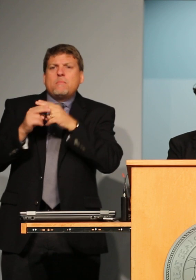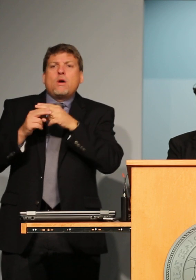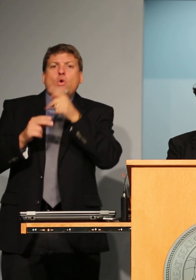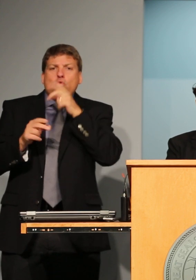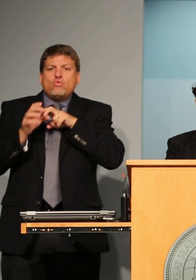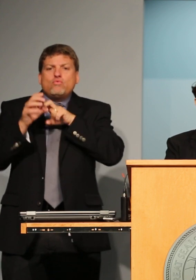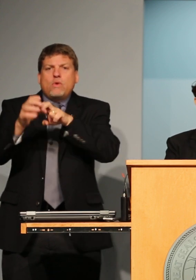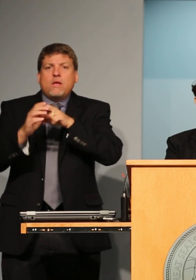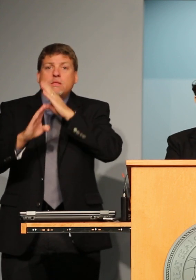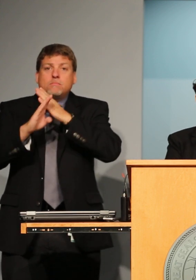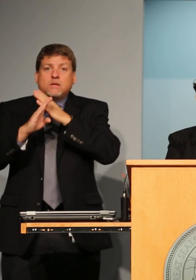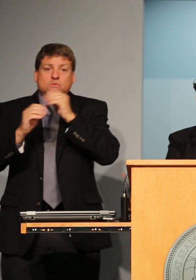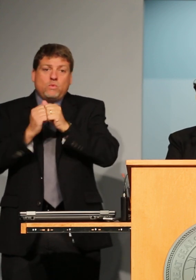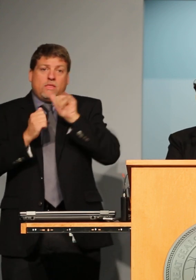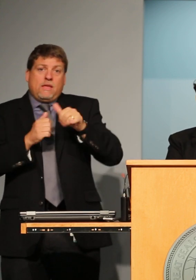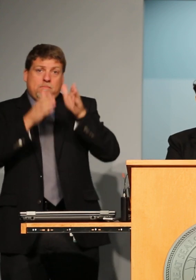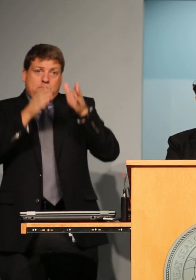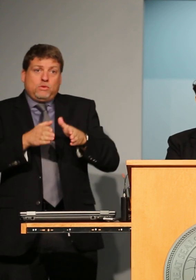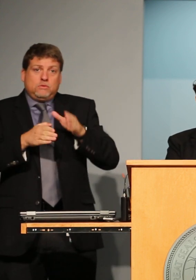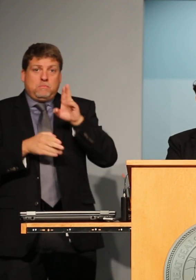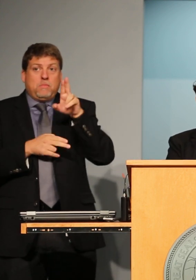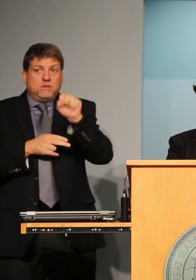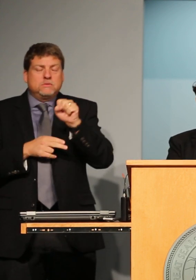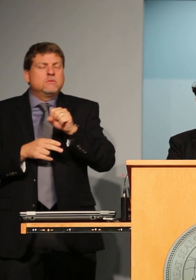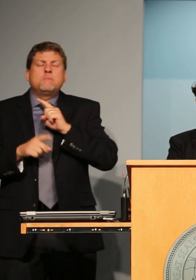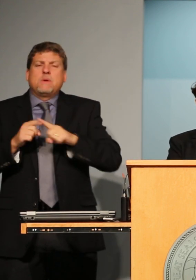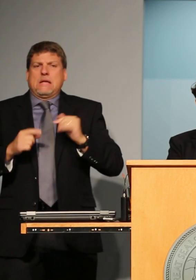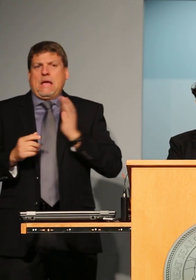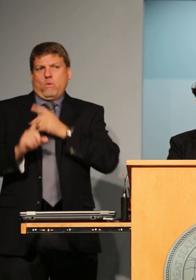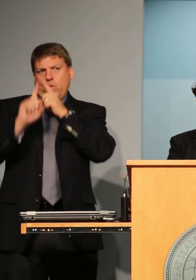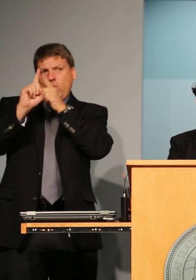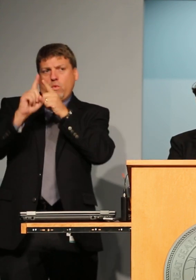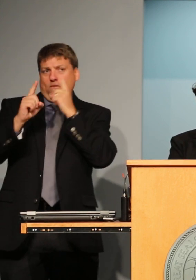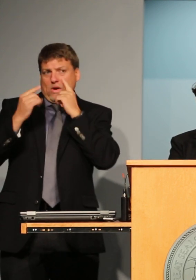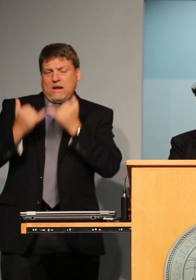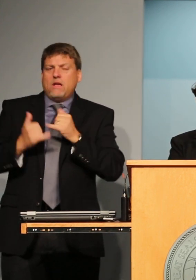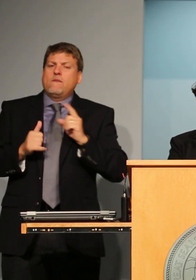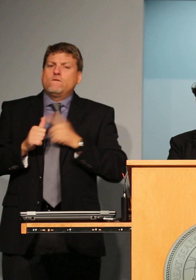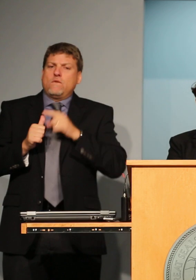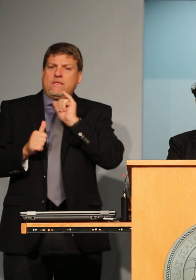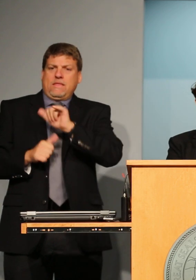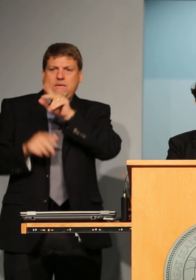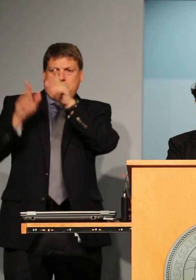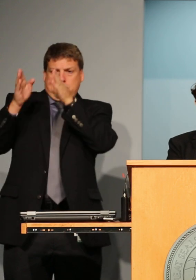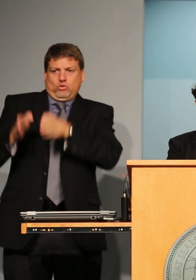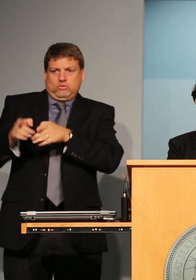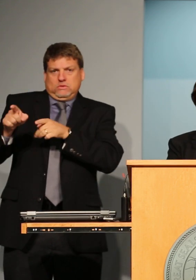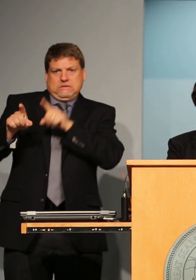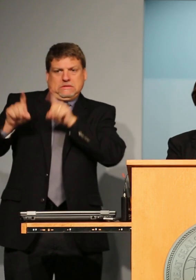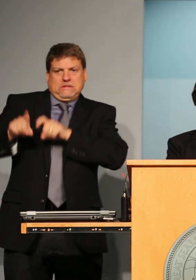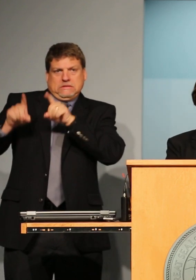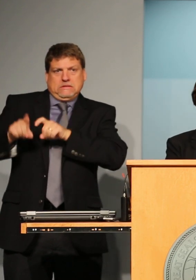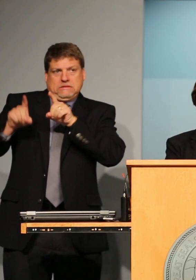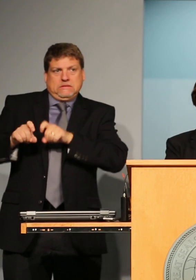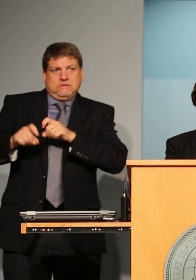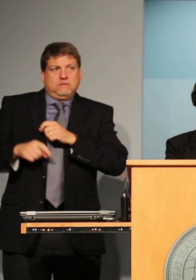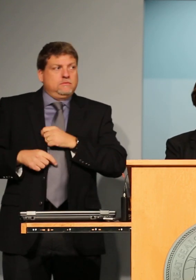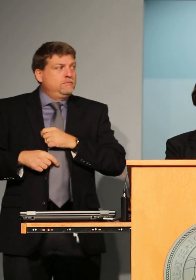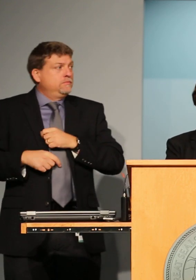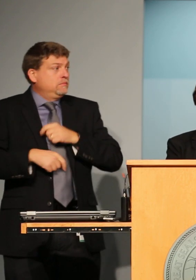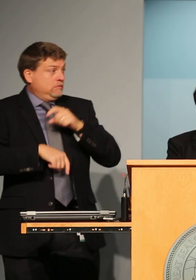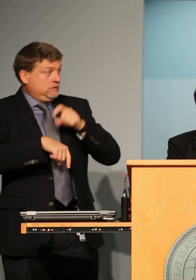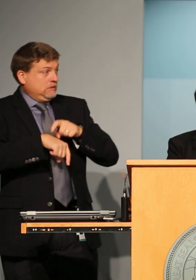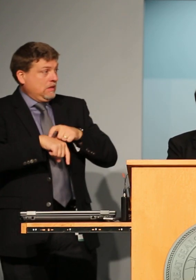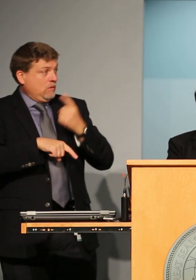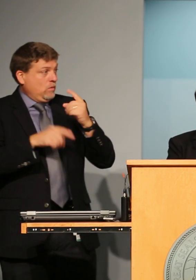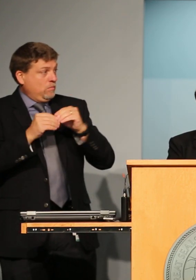that bus, but our priority right now is on evaluating the patient and testing. Dr. Voss, we have time for one more